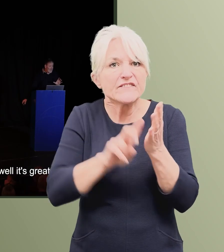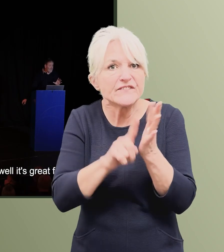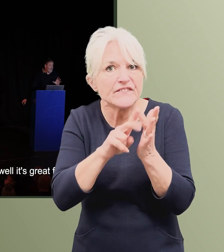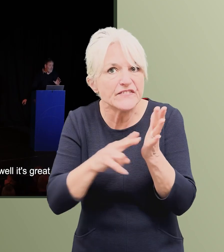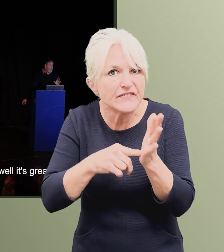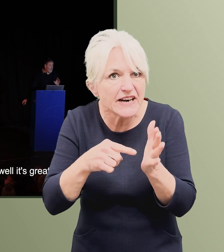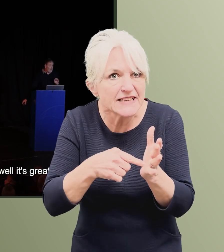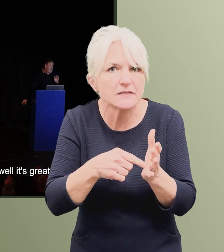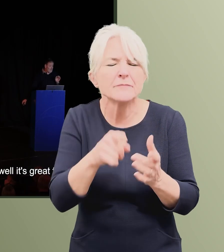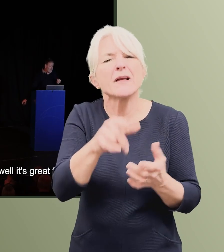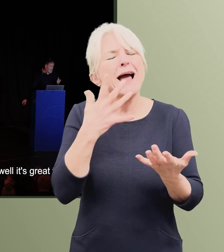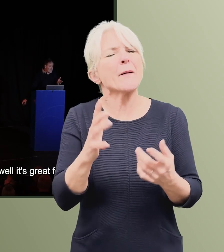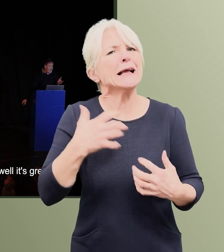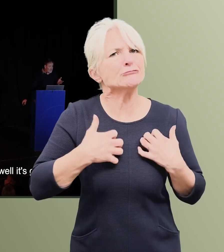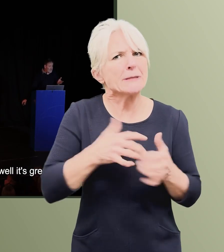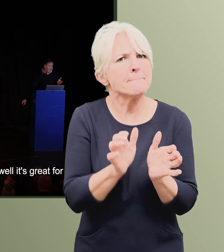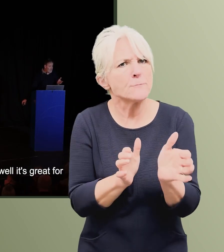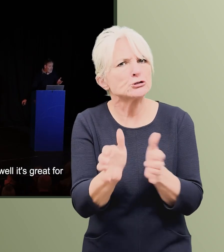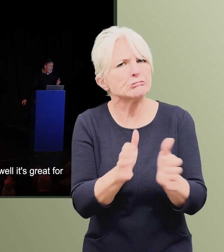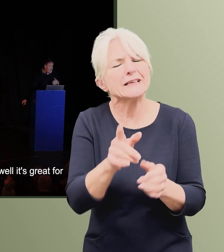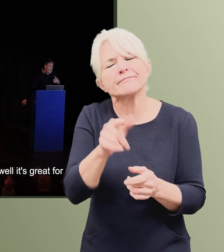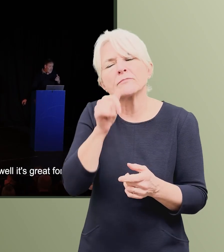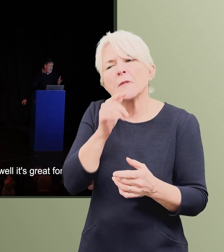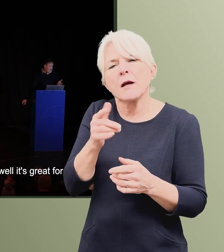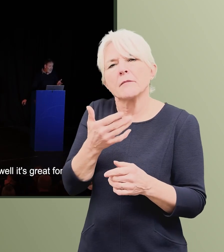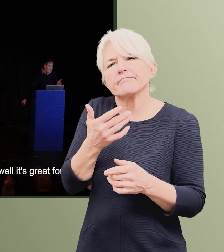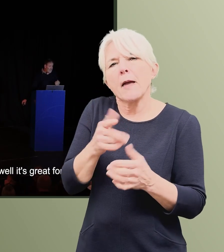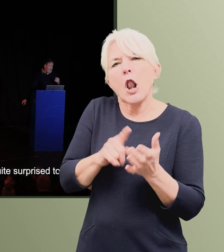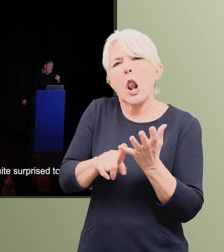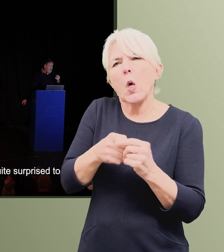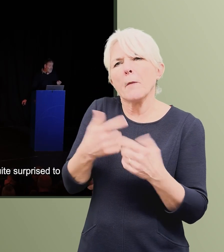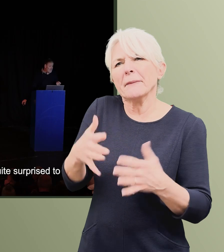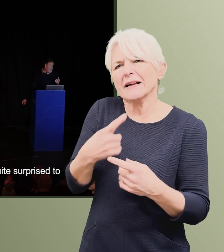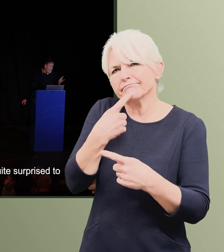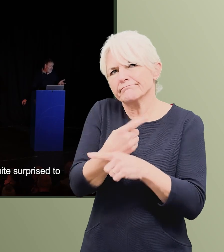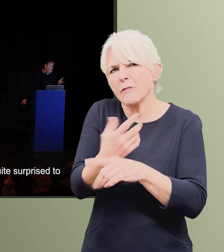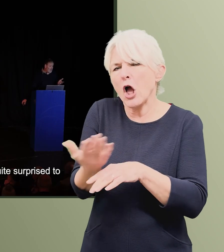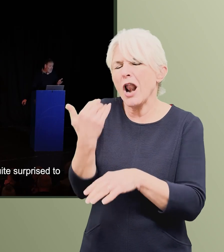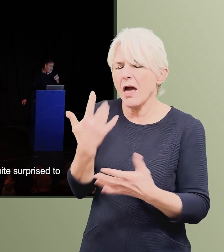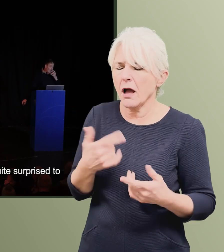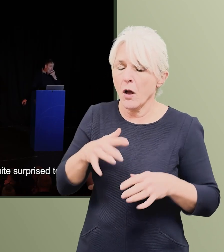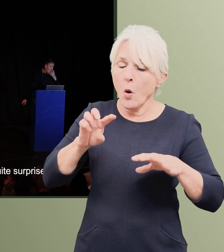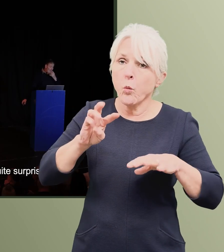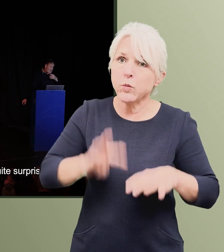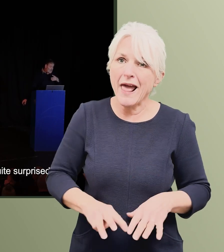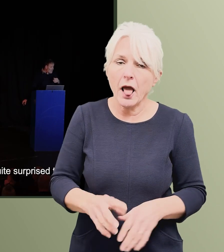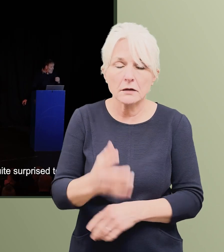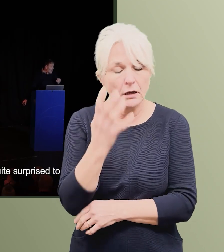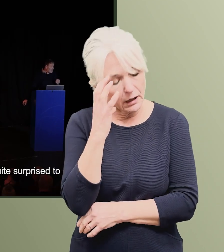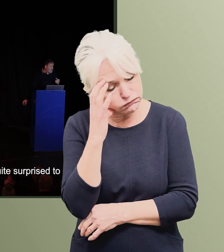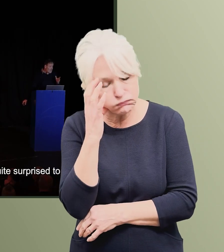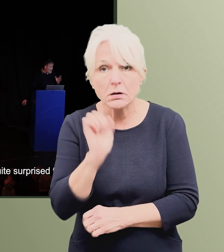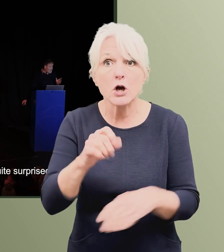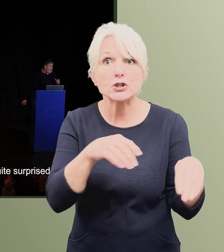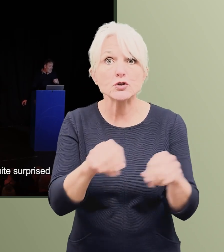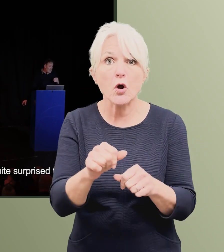is naff well, it's great for acidic soils, but naff for preserving things like pottery. And so we were